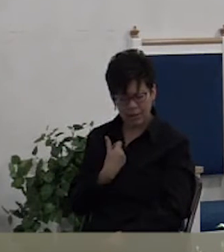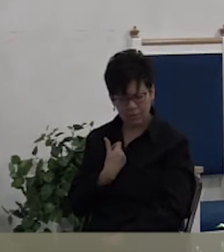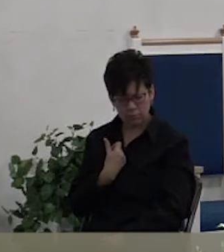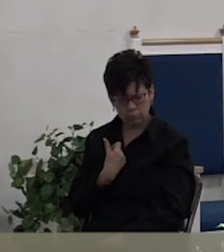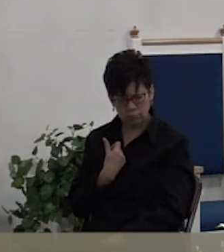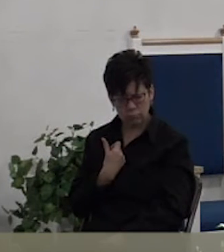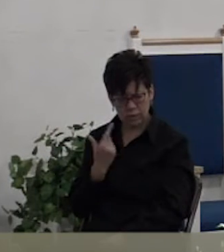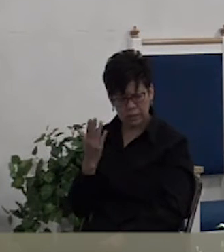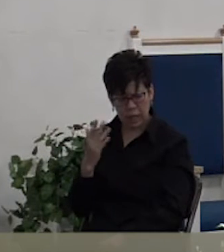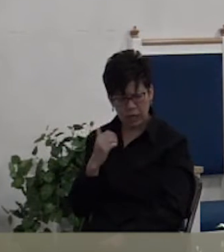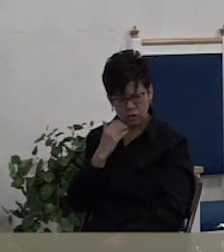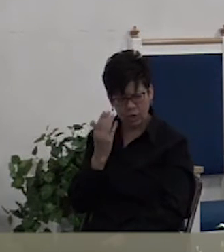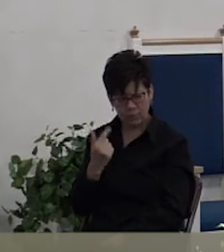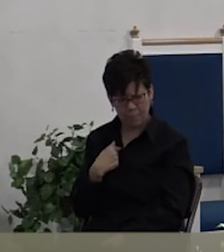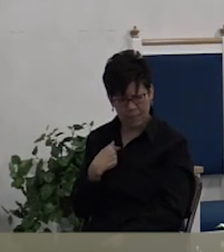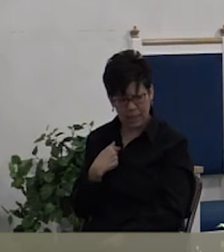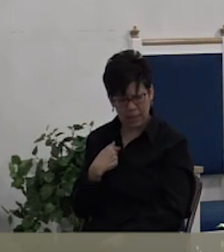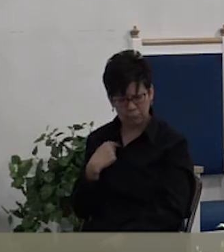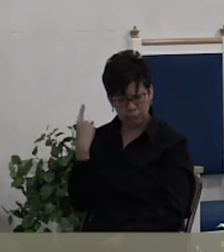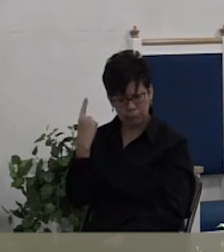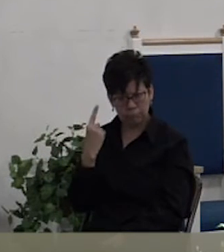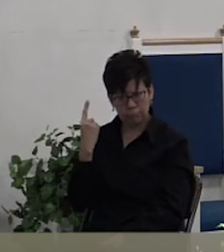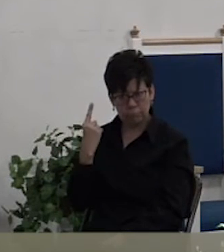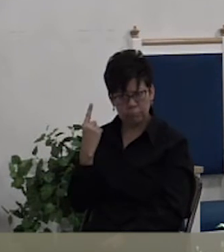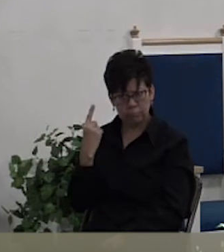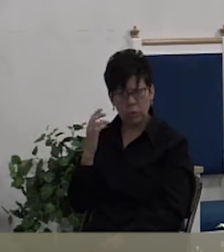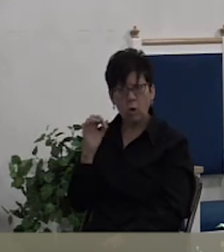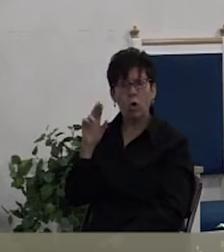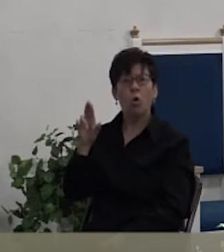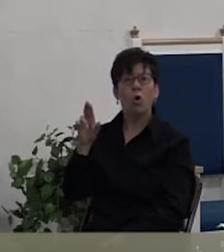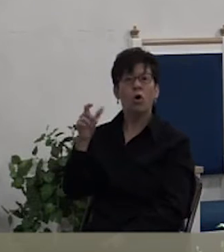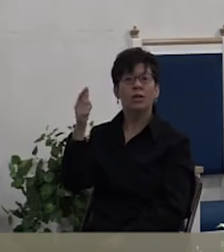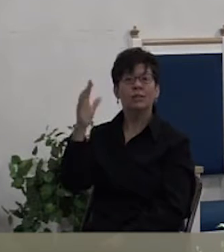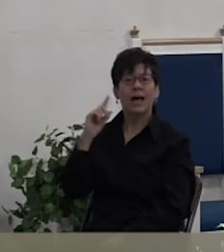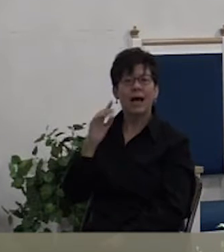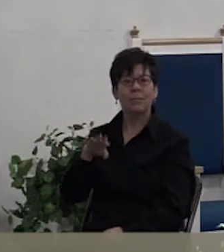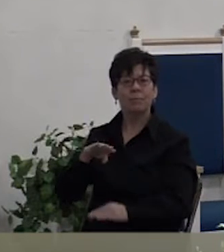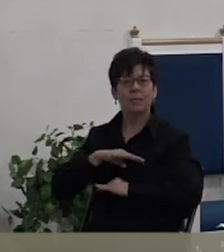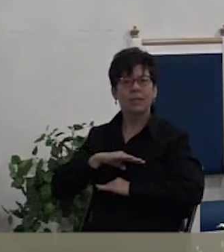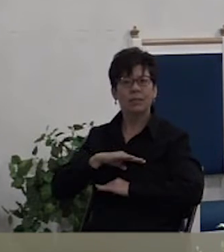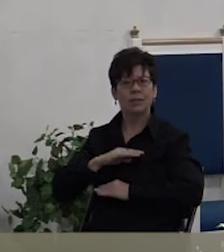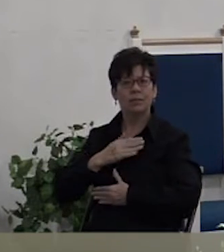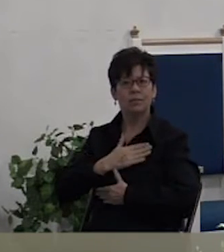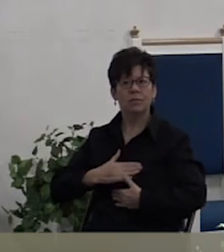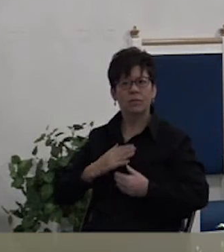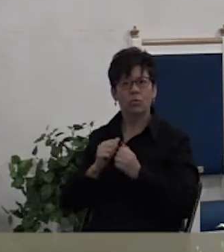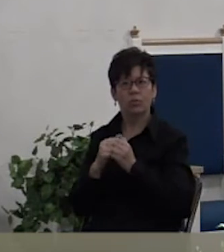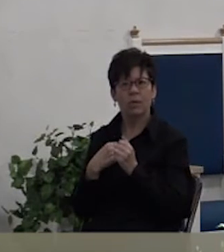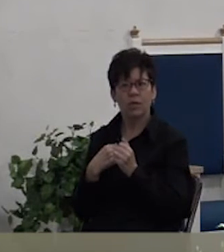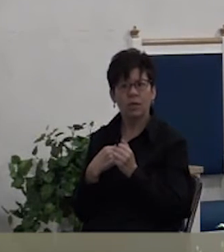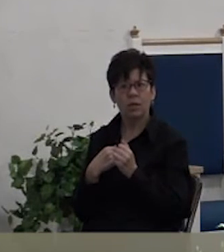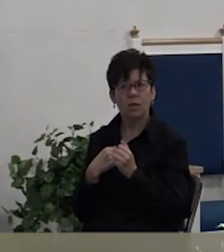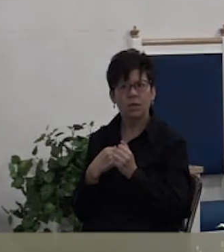God ashamed of me? Or is God pleased with me?